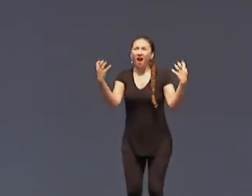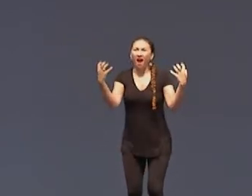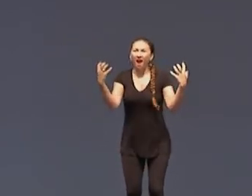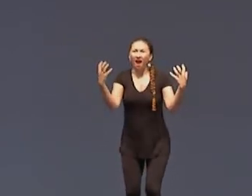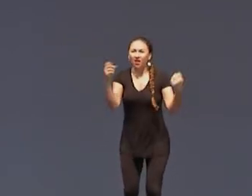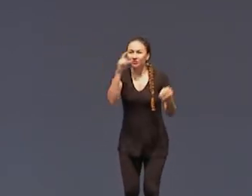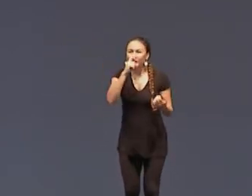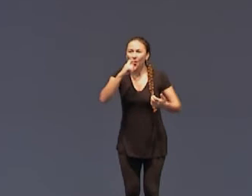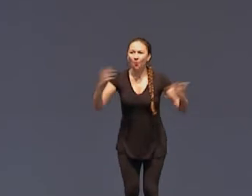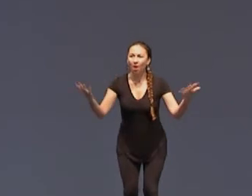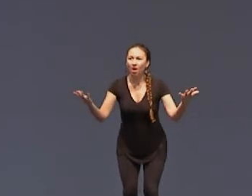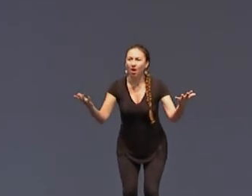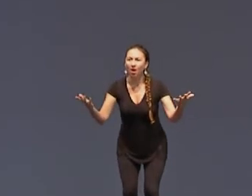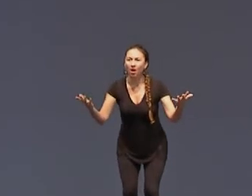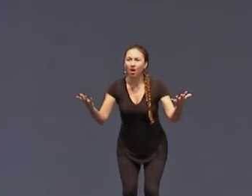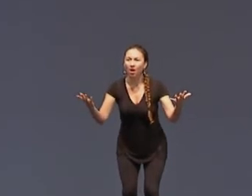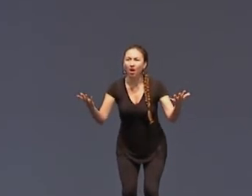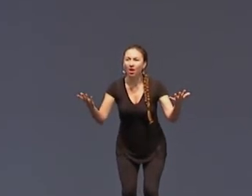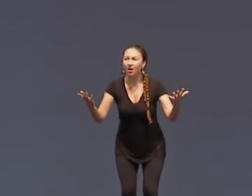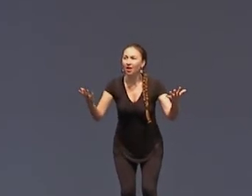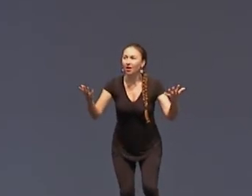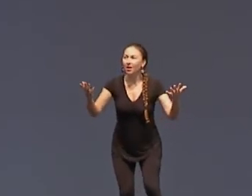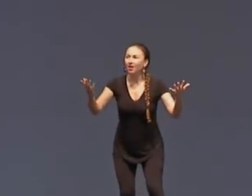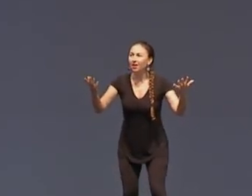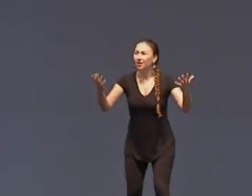mostly girls had these dolls, but some boys could have had them.